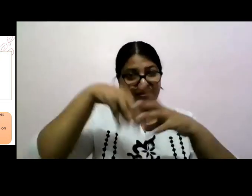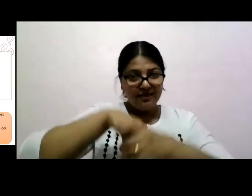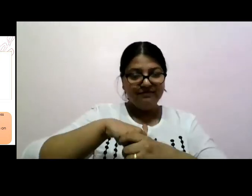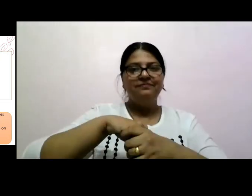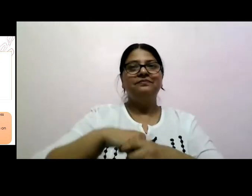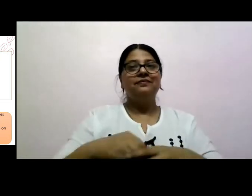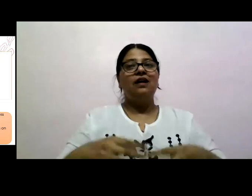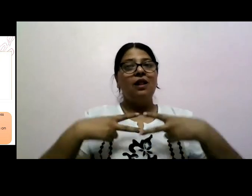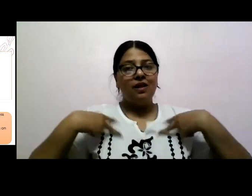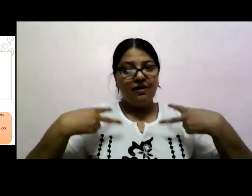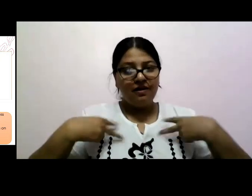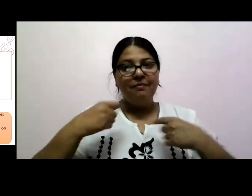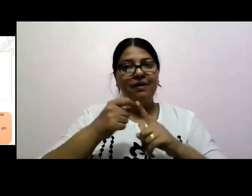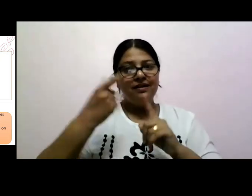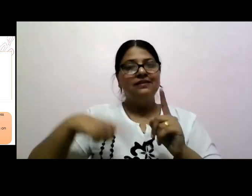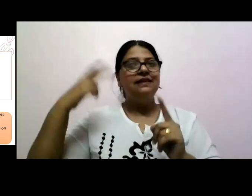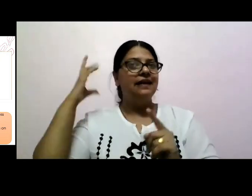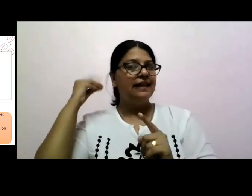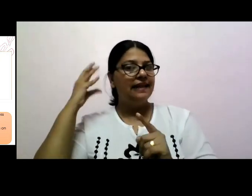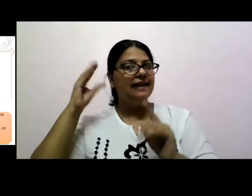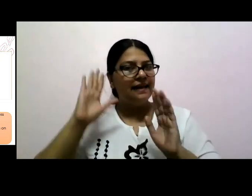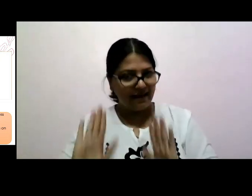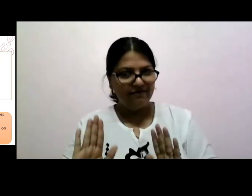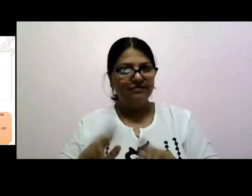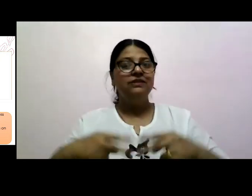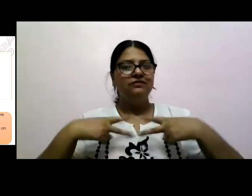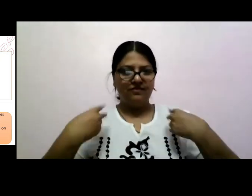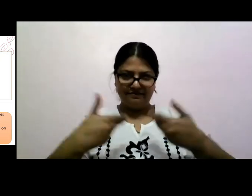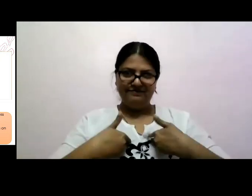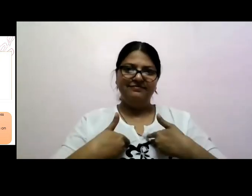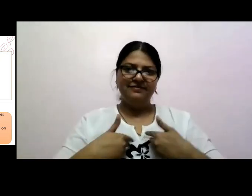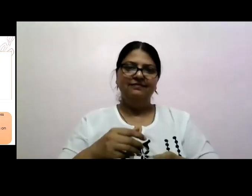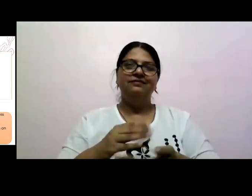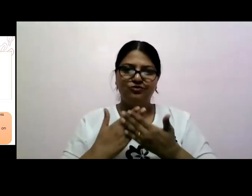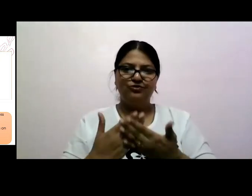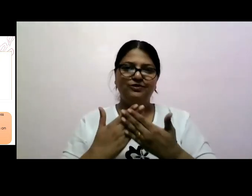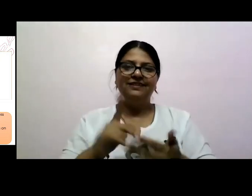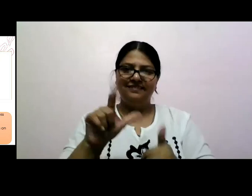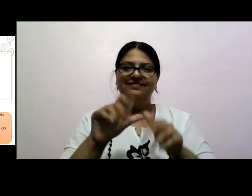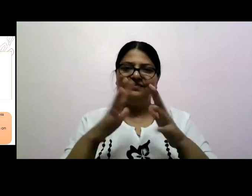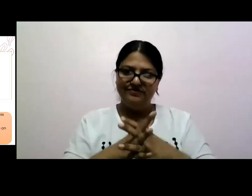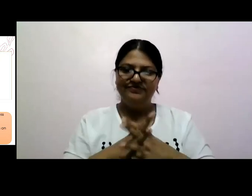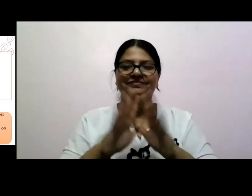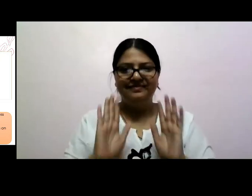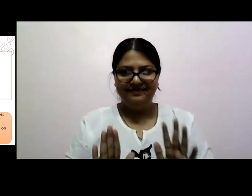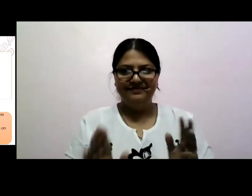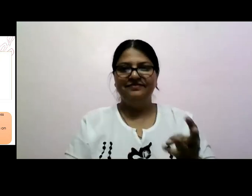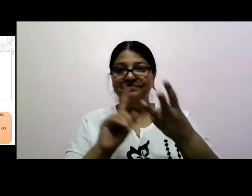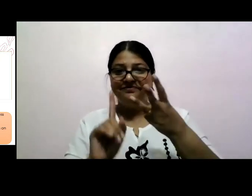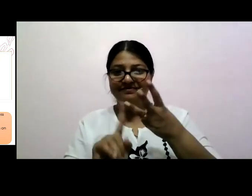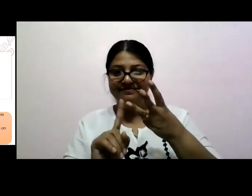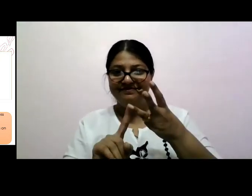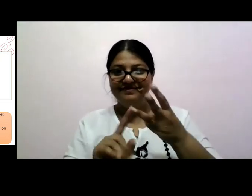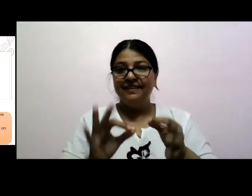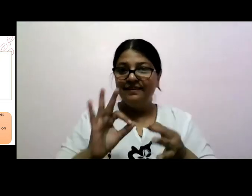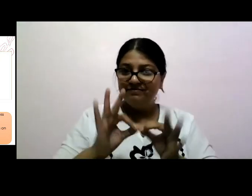a total of 9 members. We have lawyers. We also have hearing people. I am a lawyer. I am